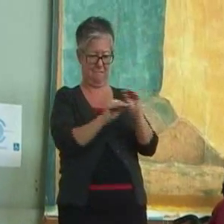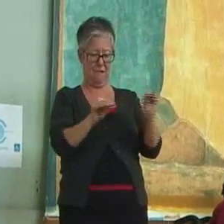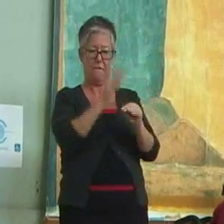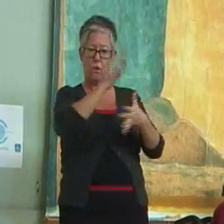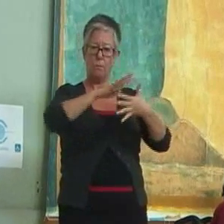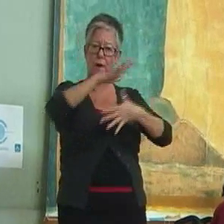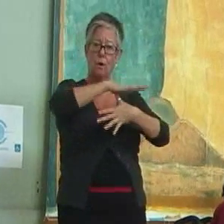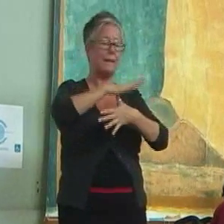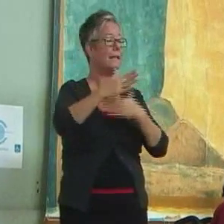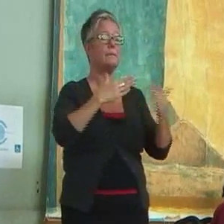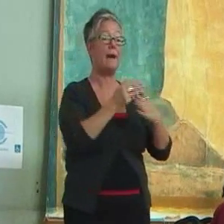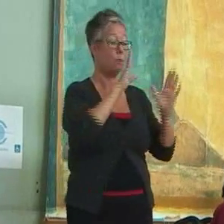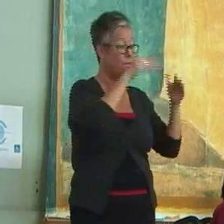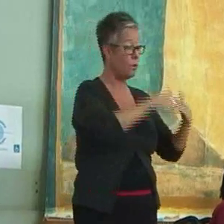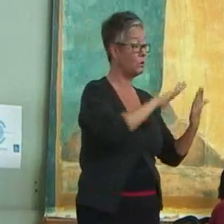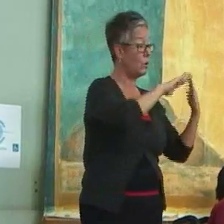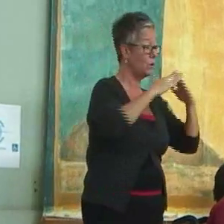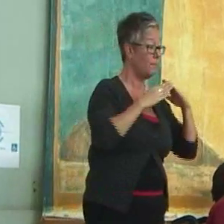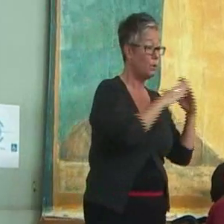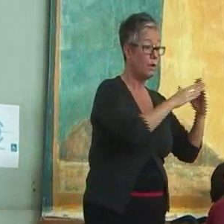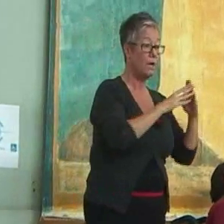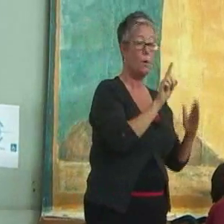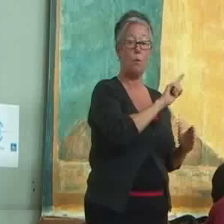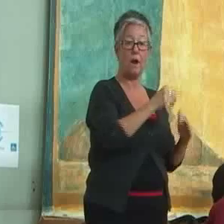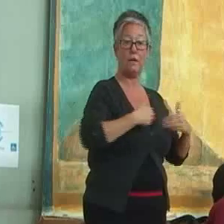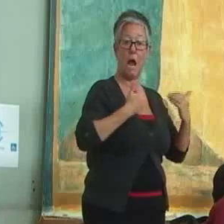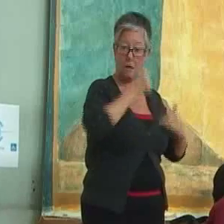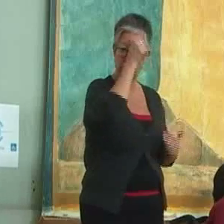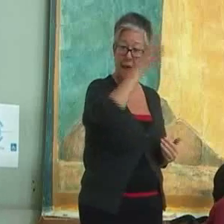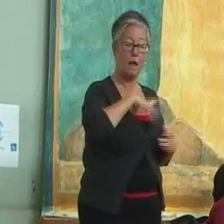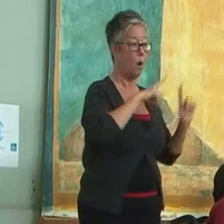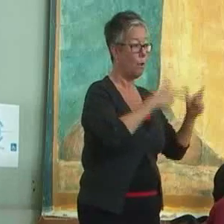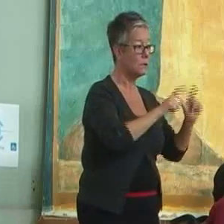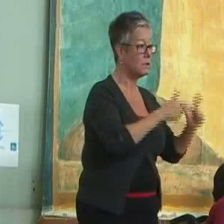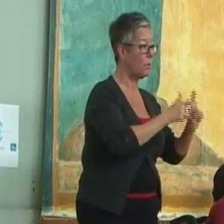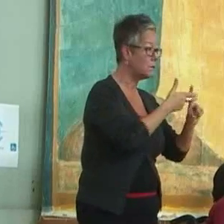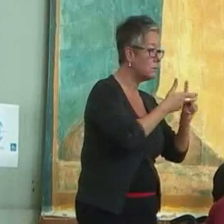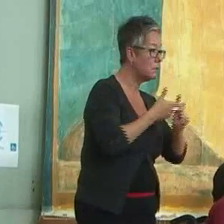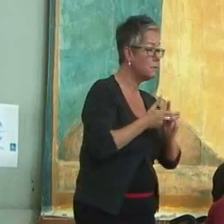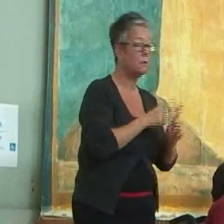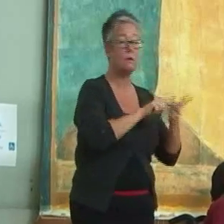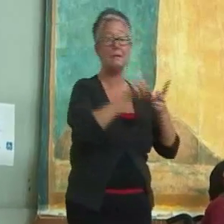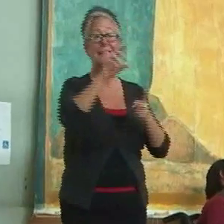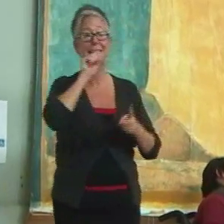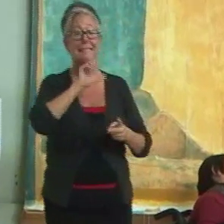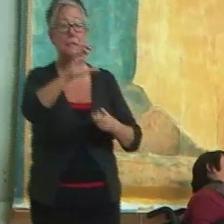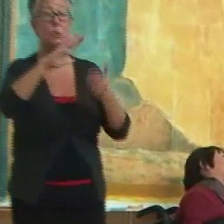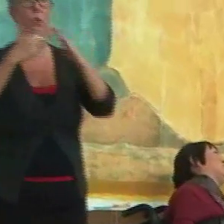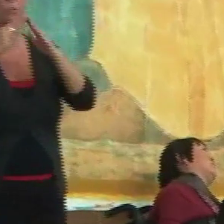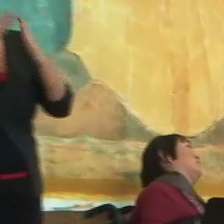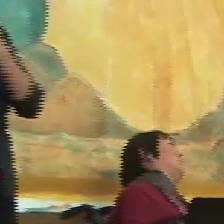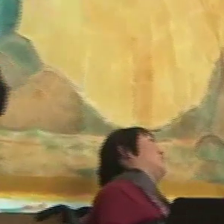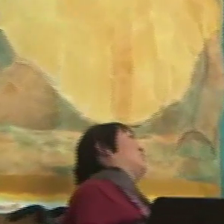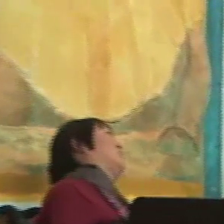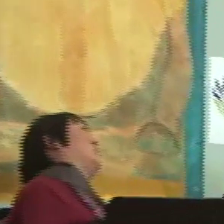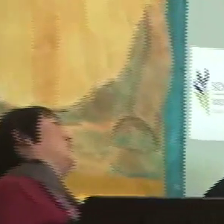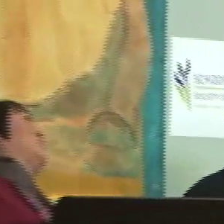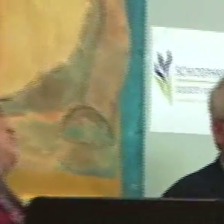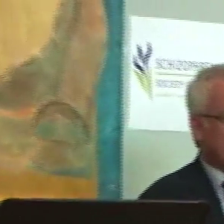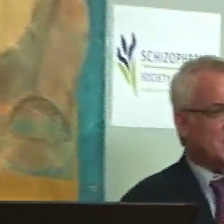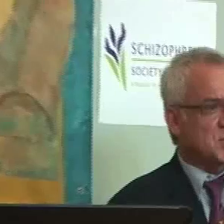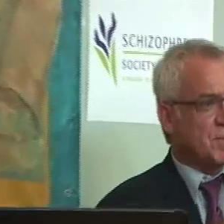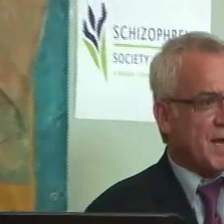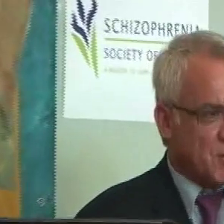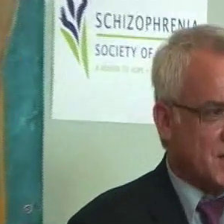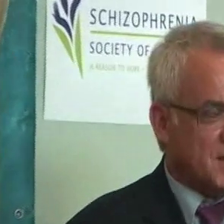priority neighborhoods, where young men are at risk, whether it's seniors, whether it's the disabled community, I think money is important. And if